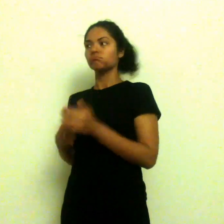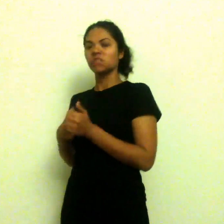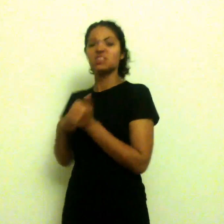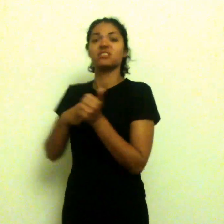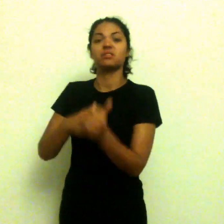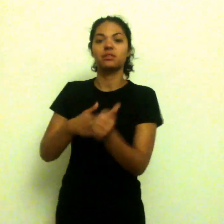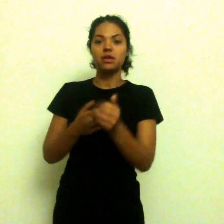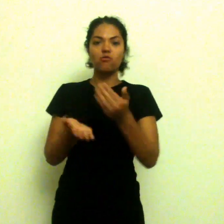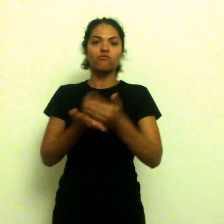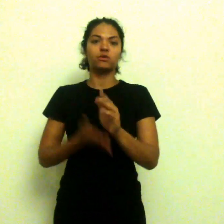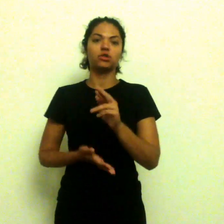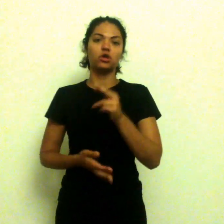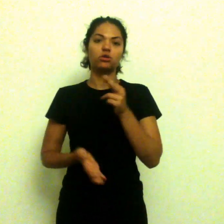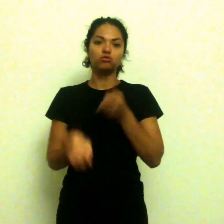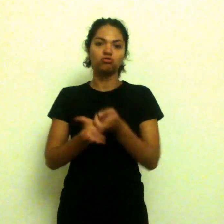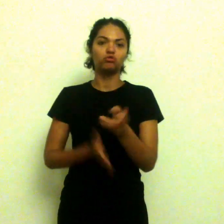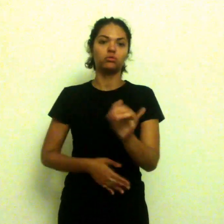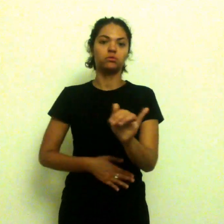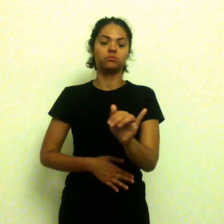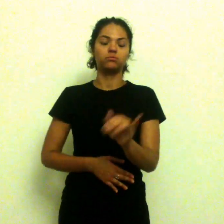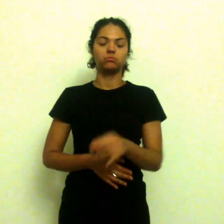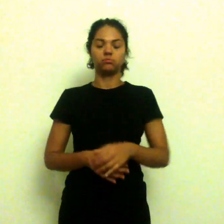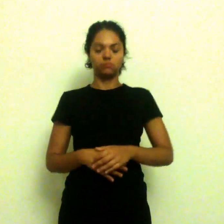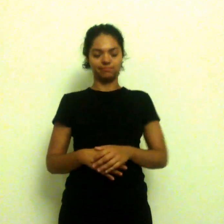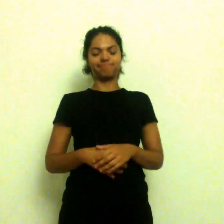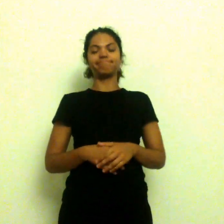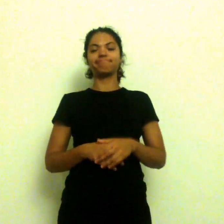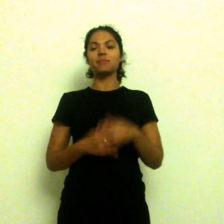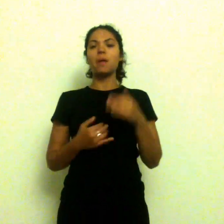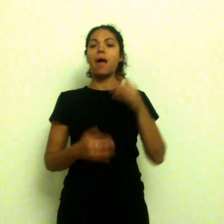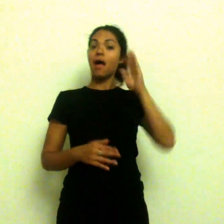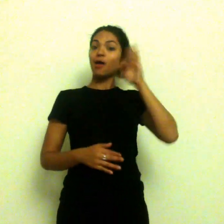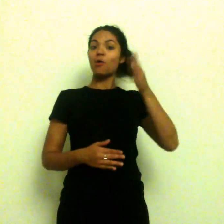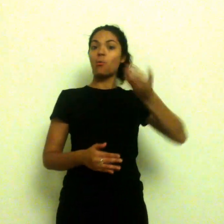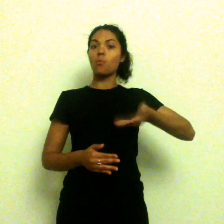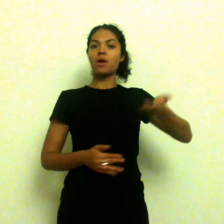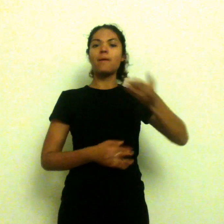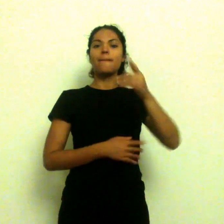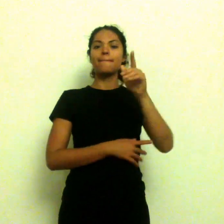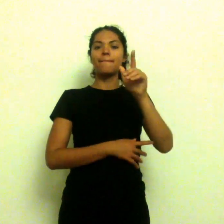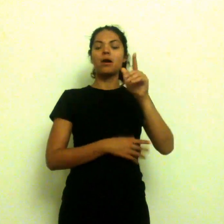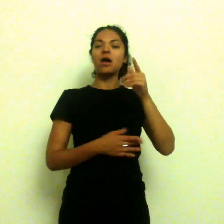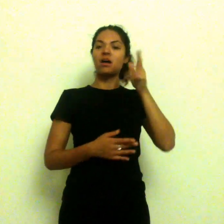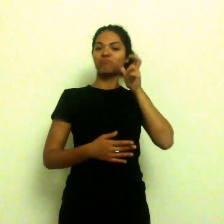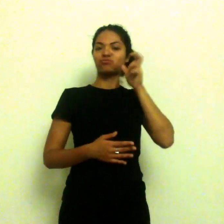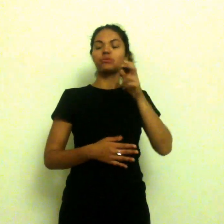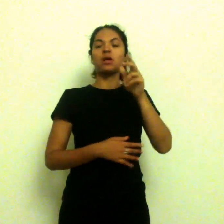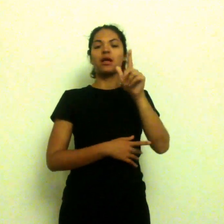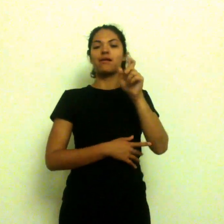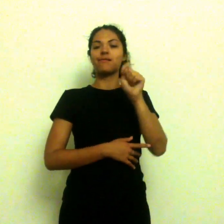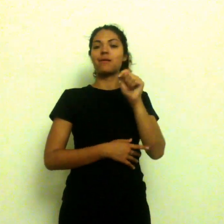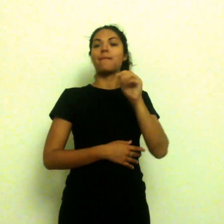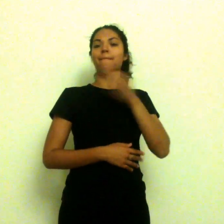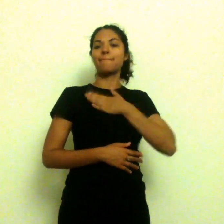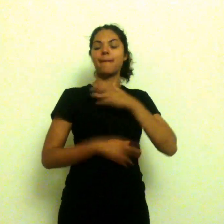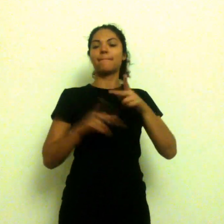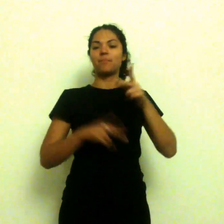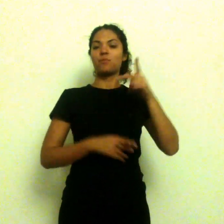headed? Hello and welcome to Let My People Think with author and apologist Ravi Zacharias. The German atheistic